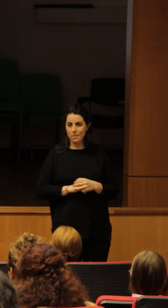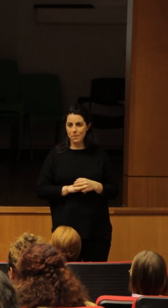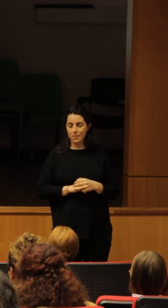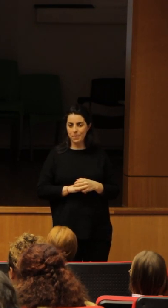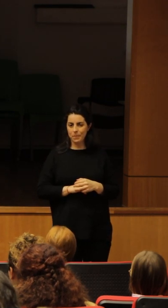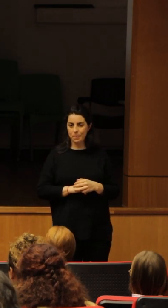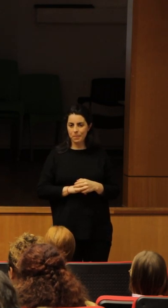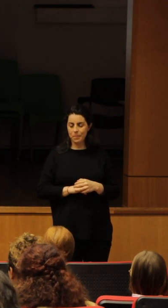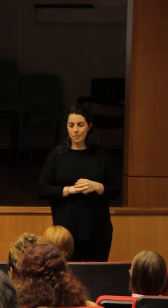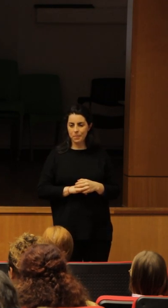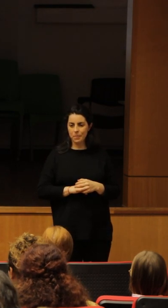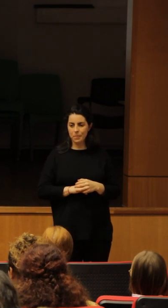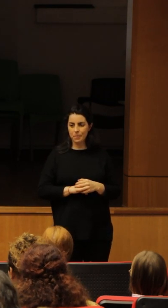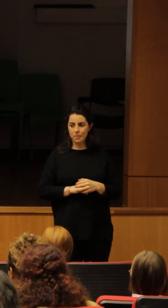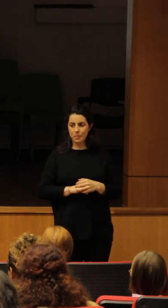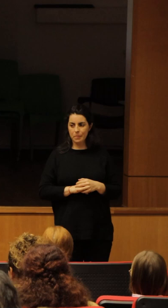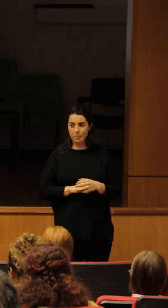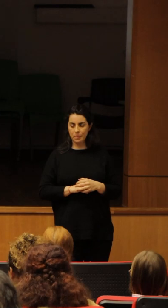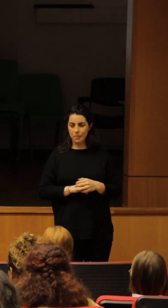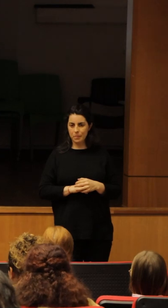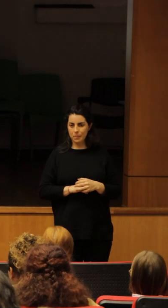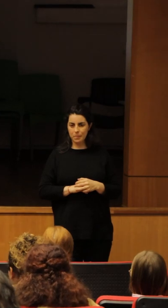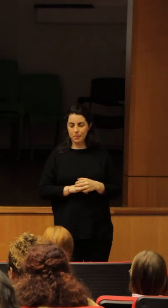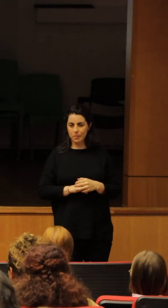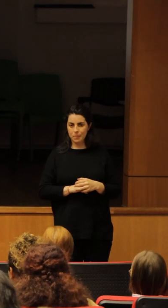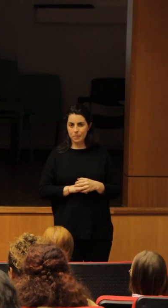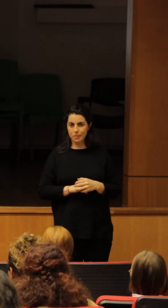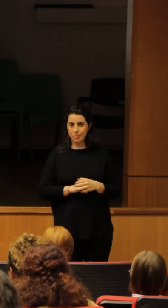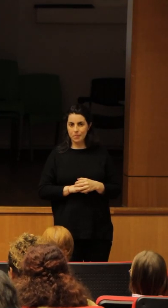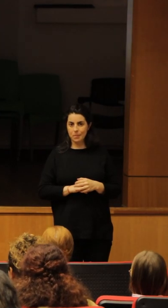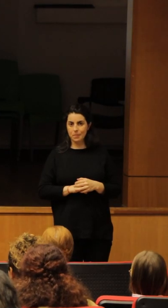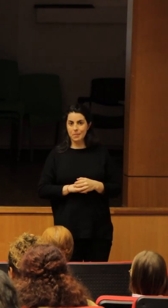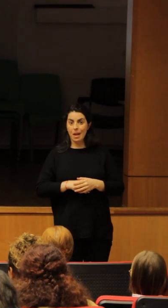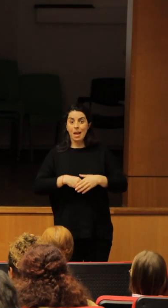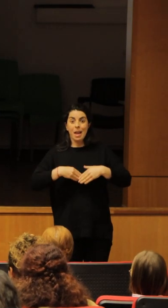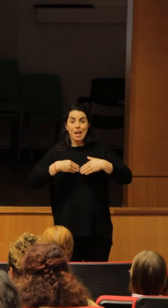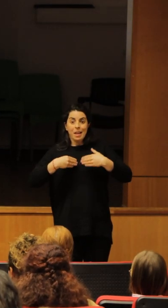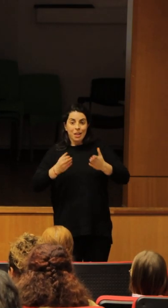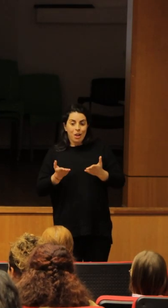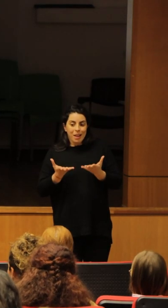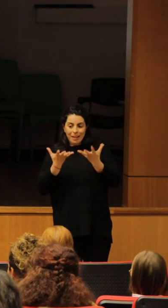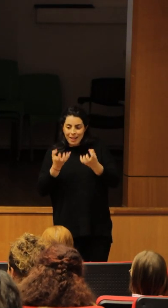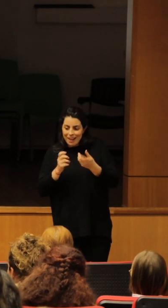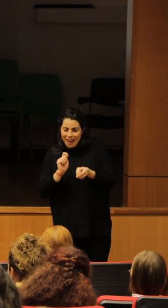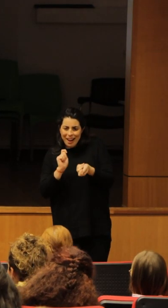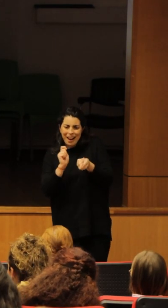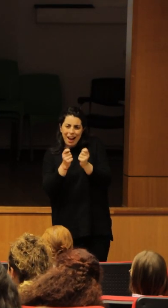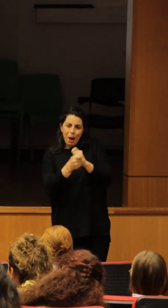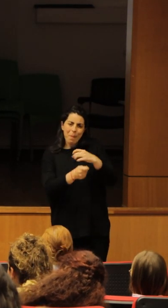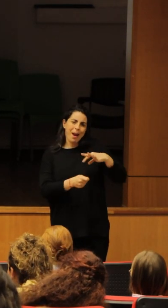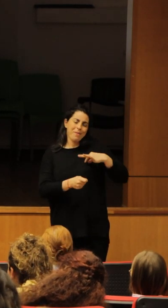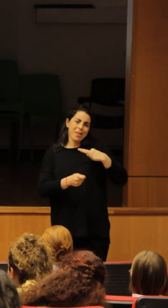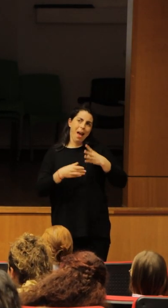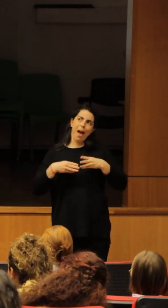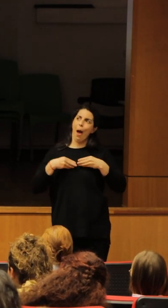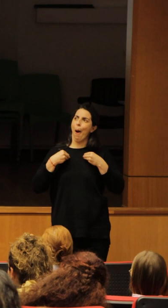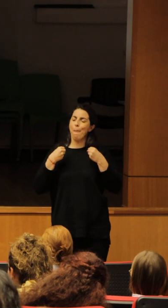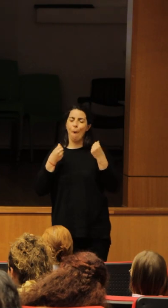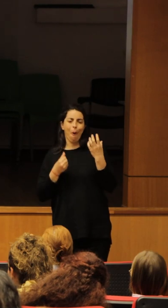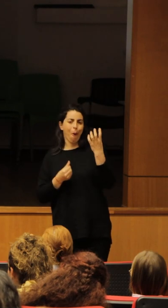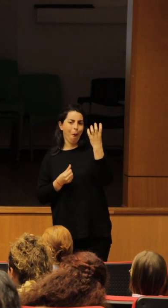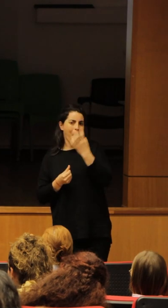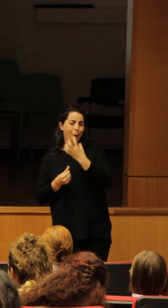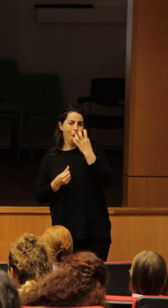all abstract. We got to do the metaphorical work. Y por todo lo que intentamos cambiar en la vida, ya sea el amor, el odio, lo que